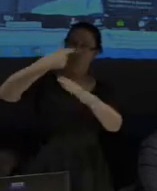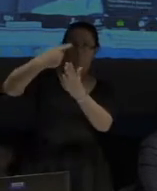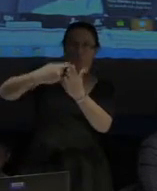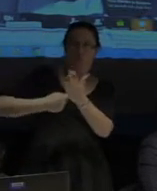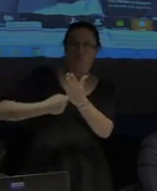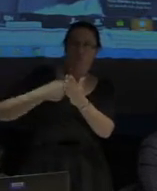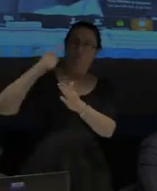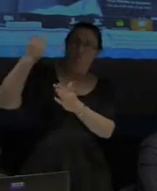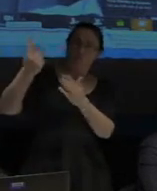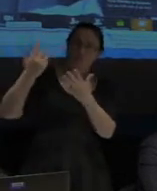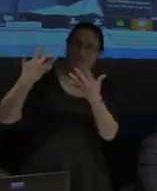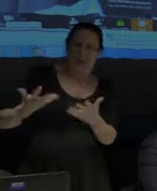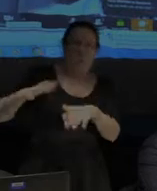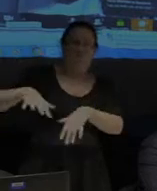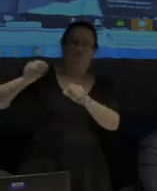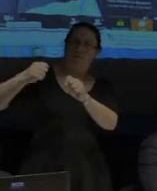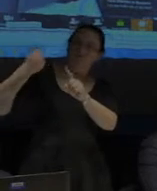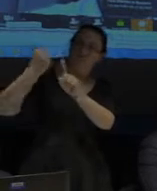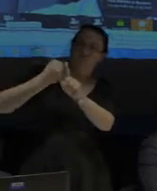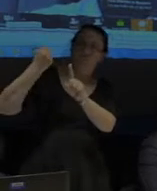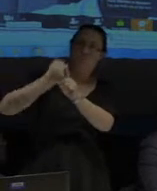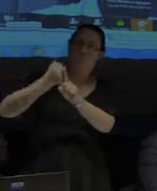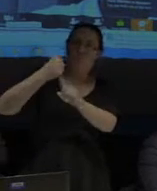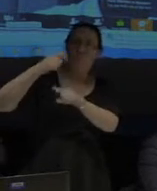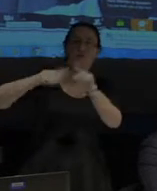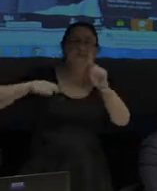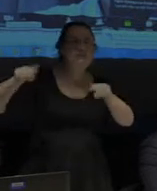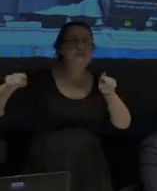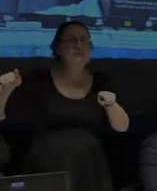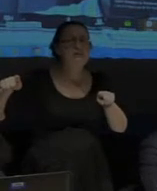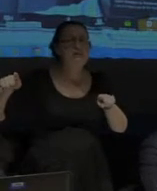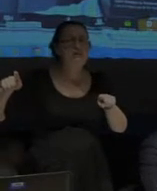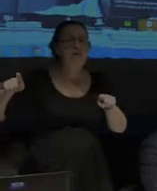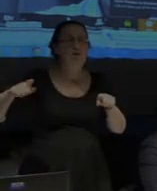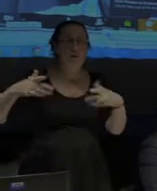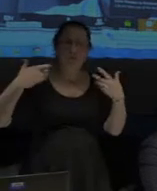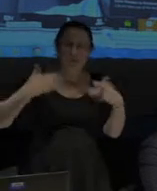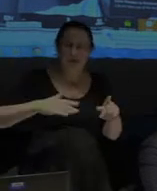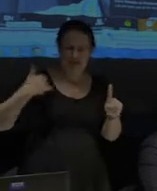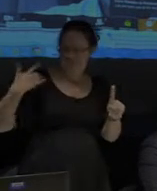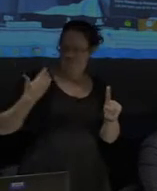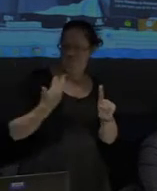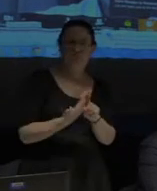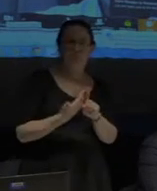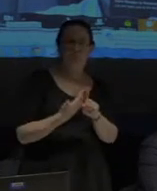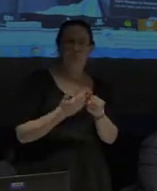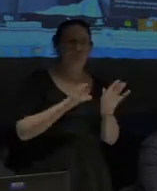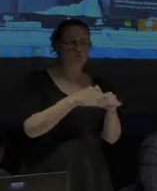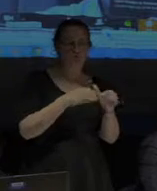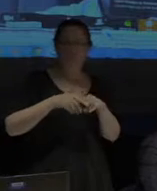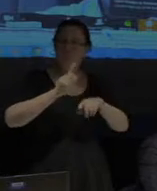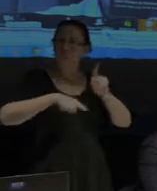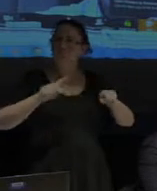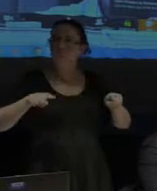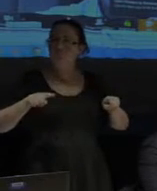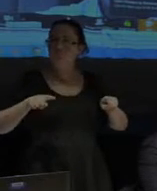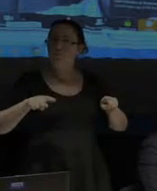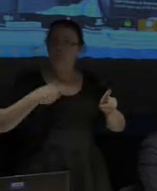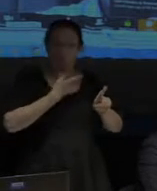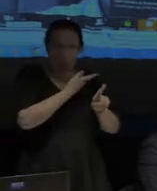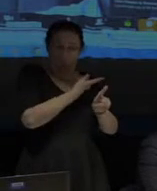workplace, but this has always been a society where different groups of people have come to live. And not all have had access